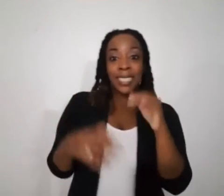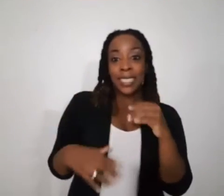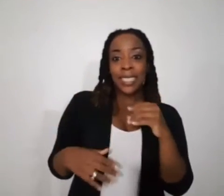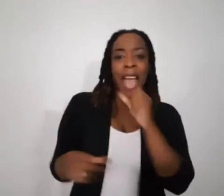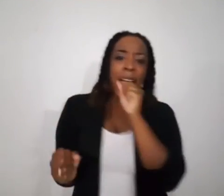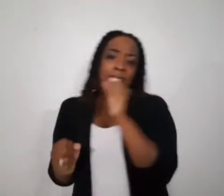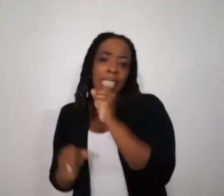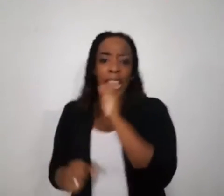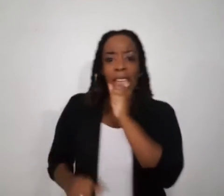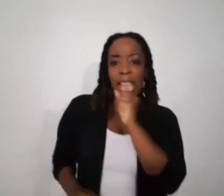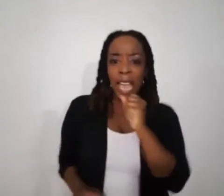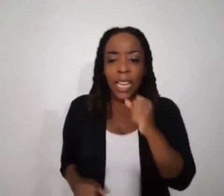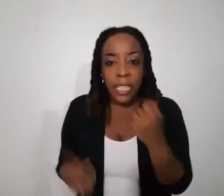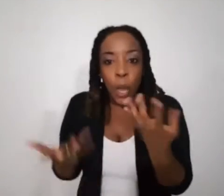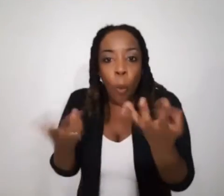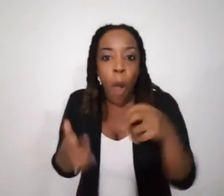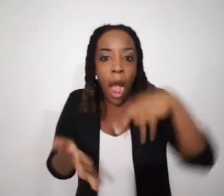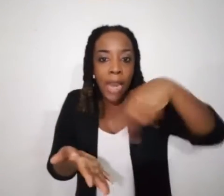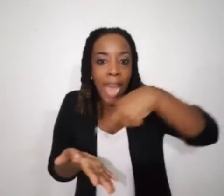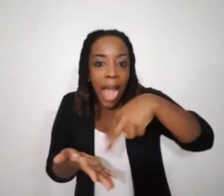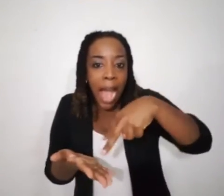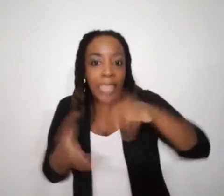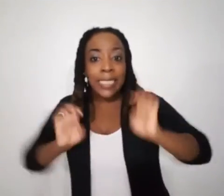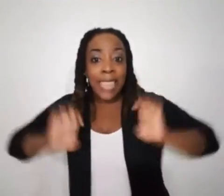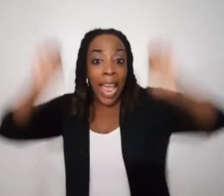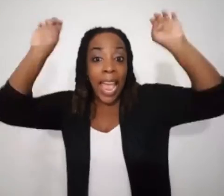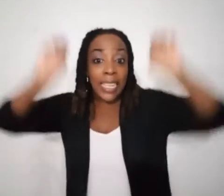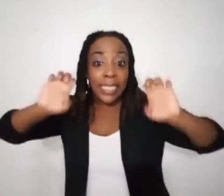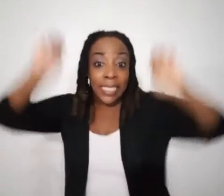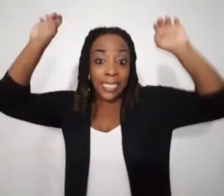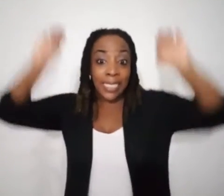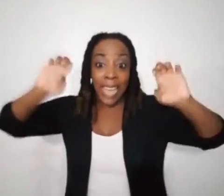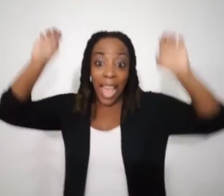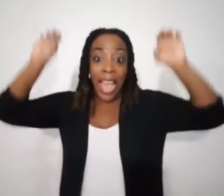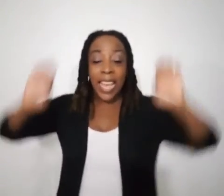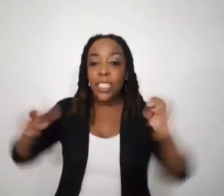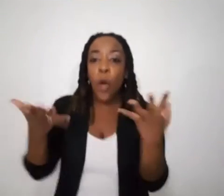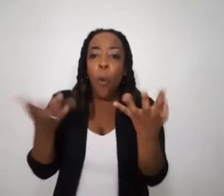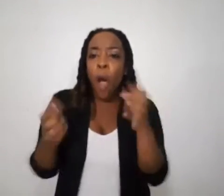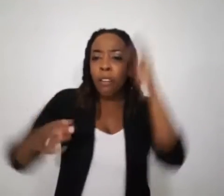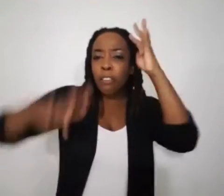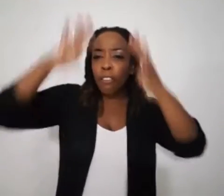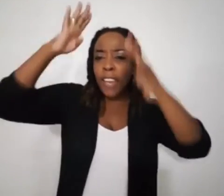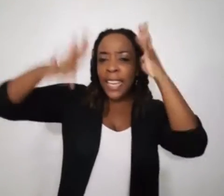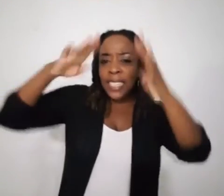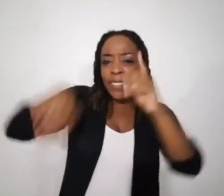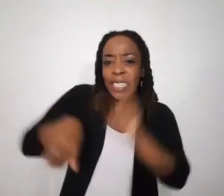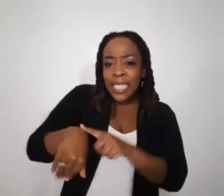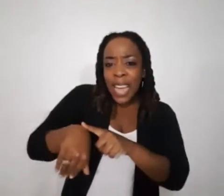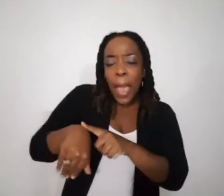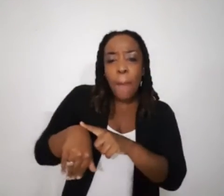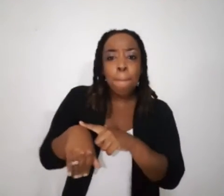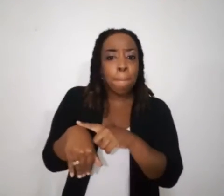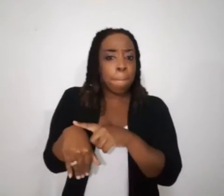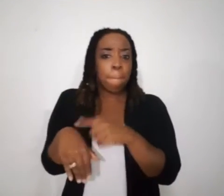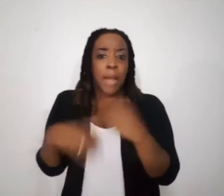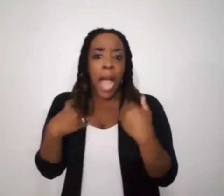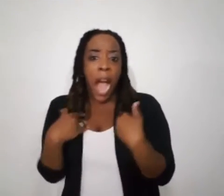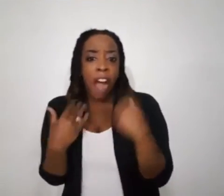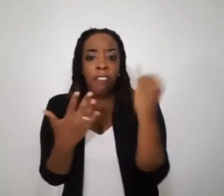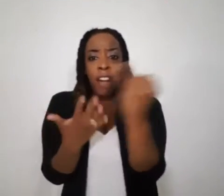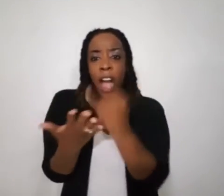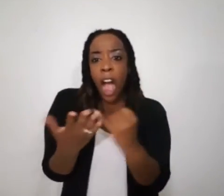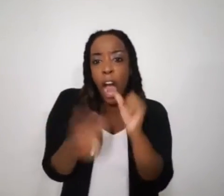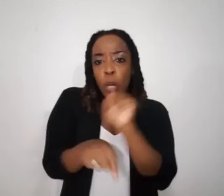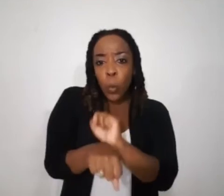have exercise. You want to have some creativity. You want to have some artwork. You want to have all